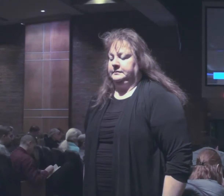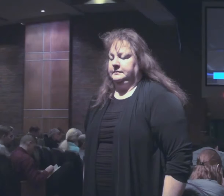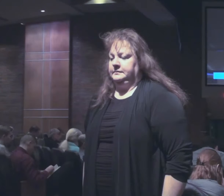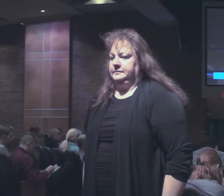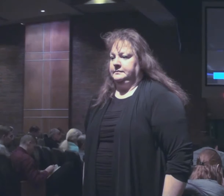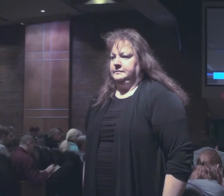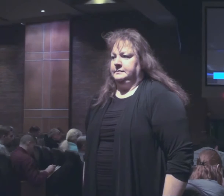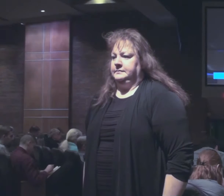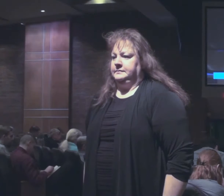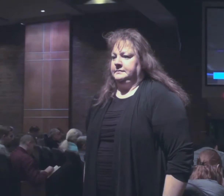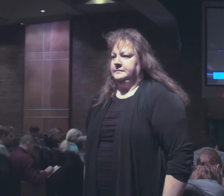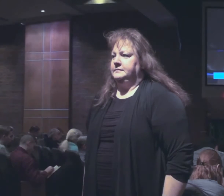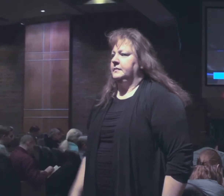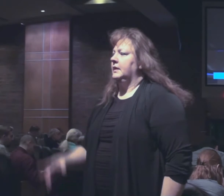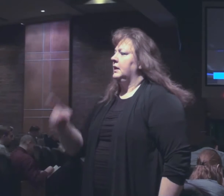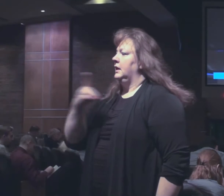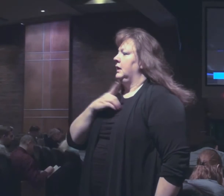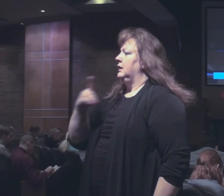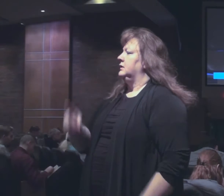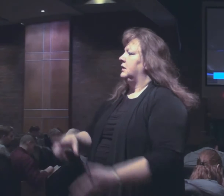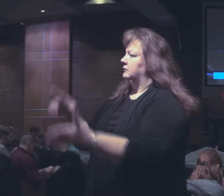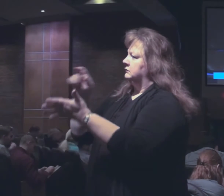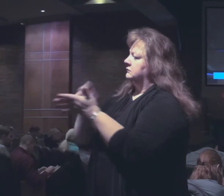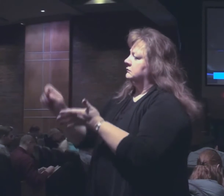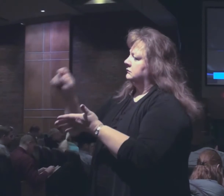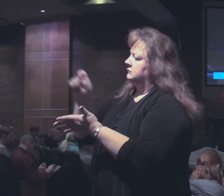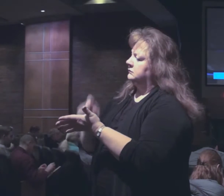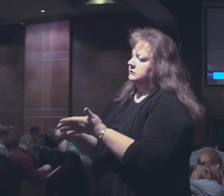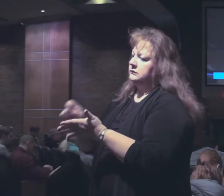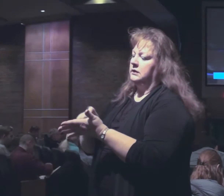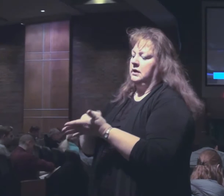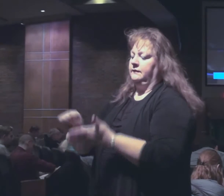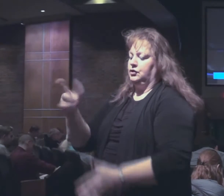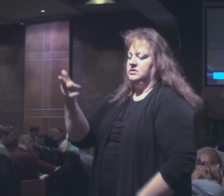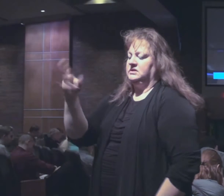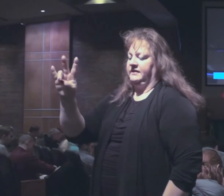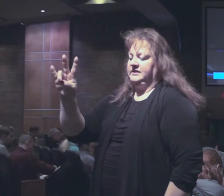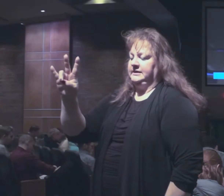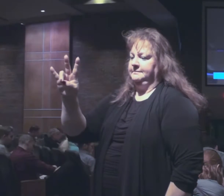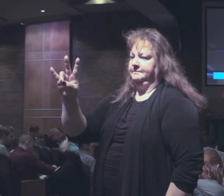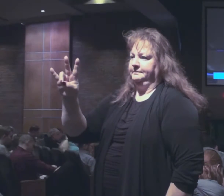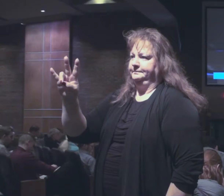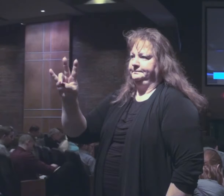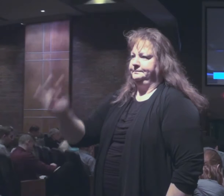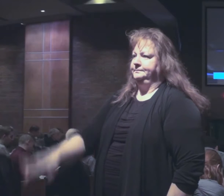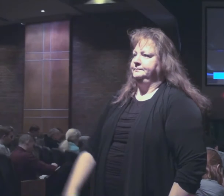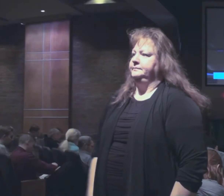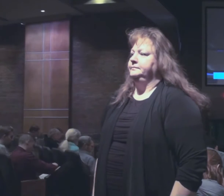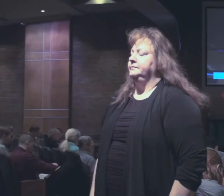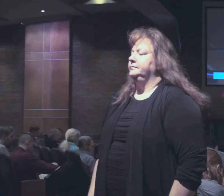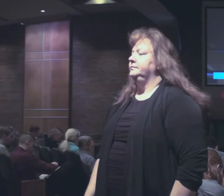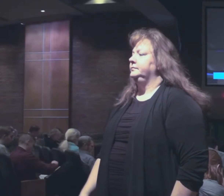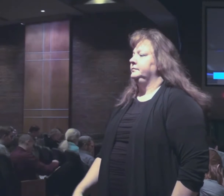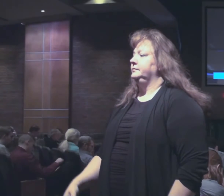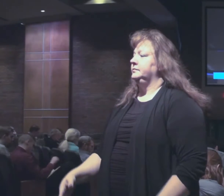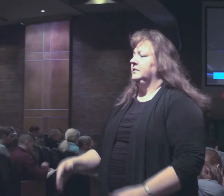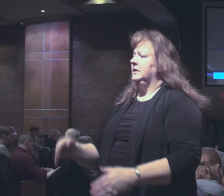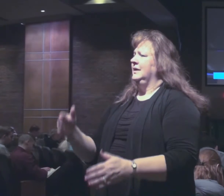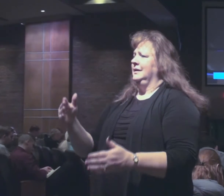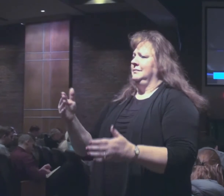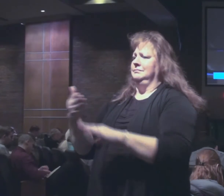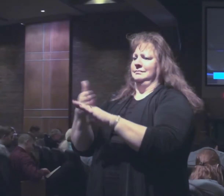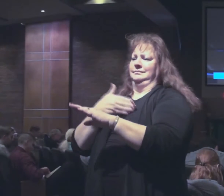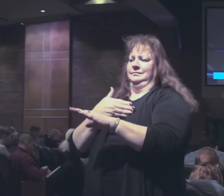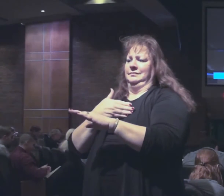Psalm 51, a psalm of David. And just look at verse 17. He says in the preceding verses,